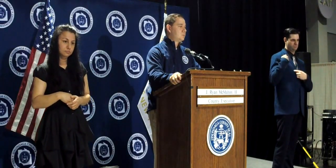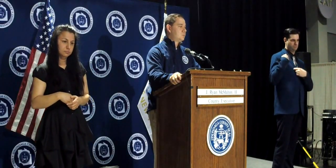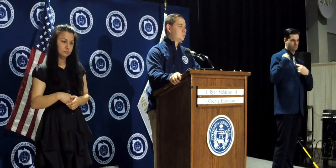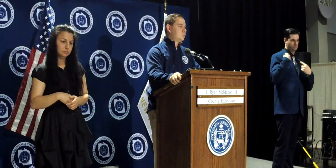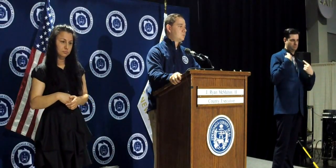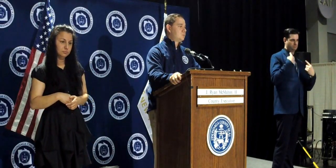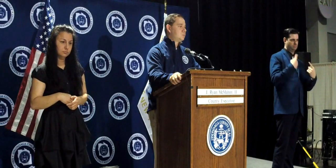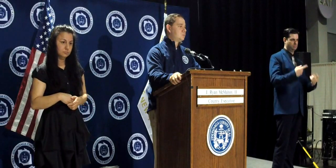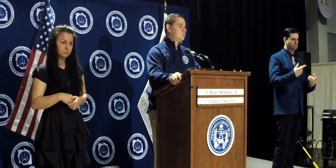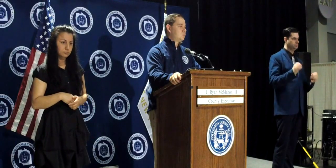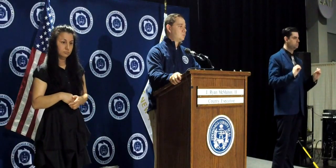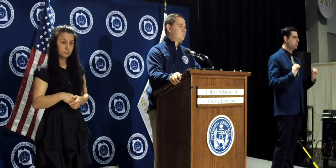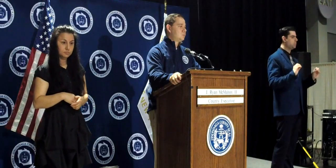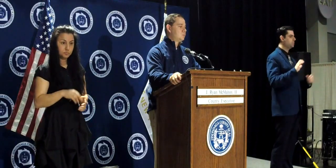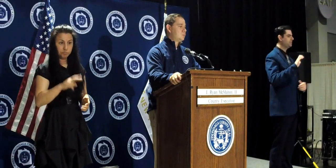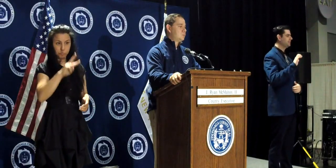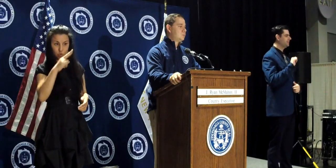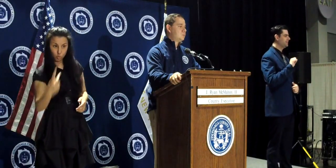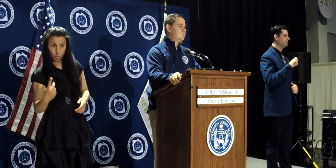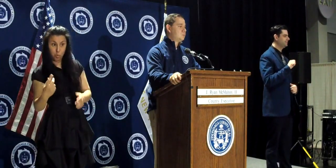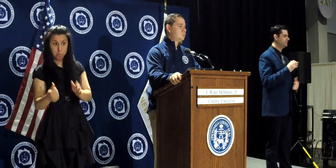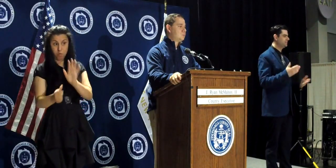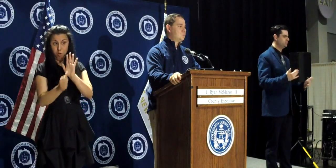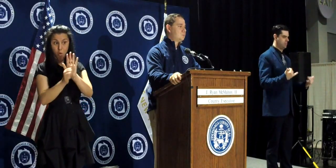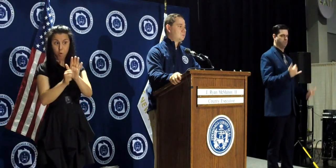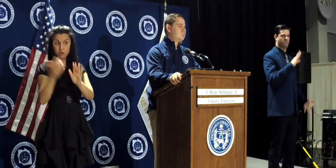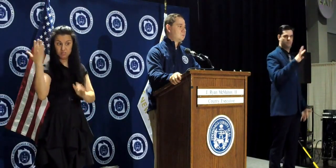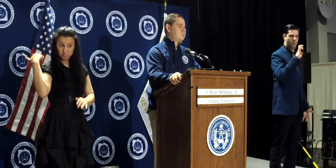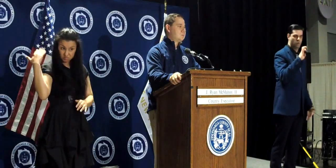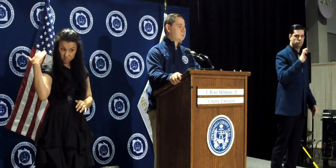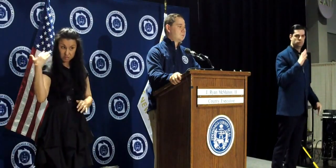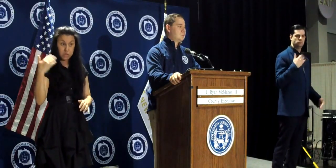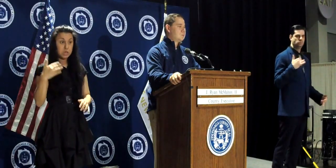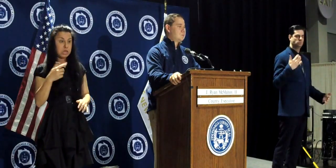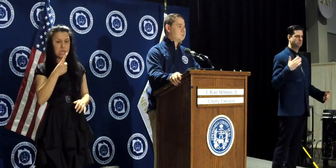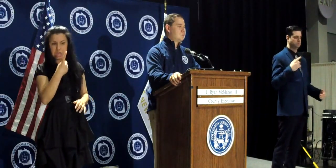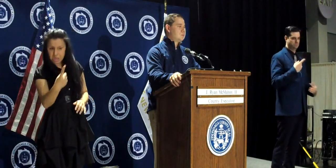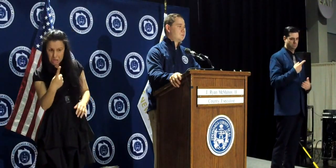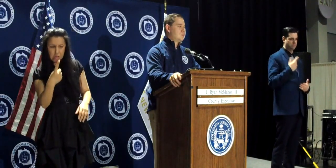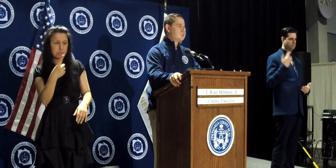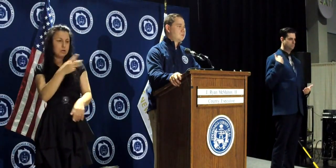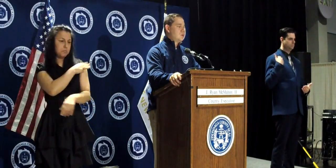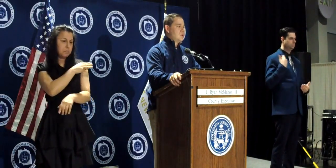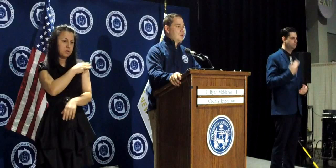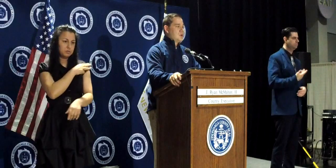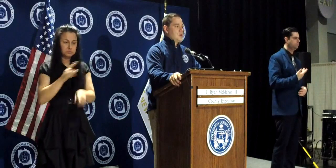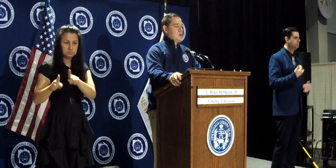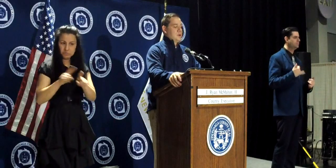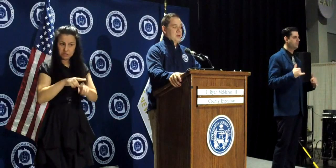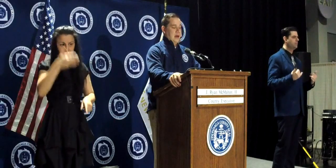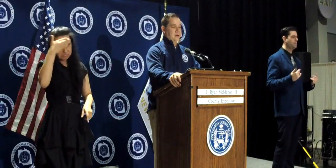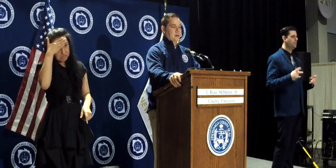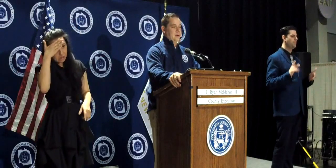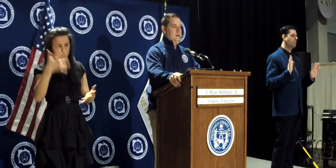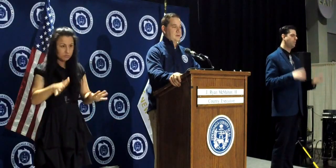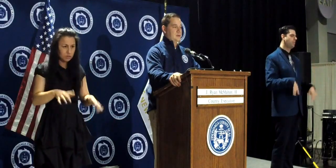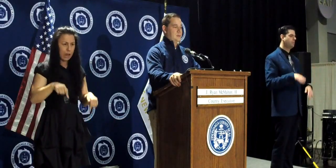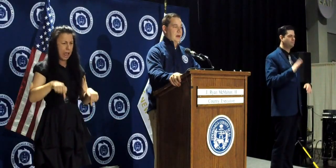close to 400. What would you say to people who still might not be buying into this social distancing part of this?